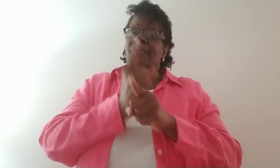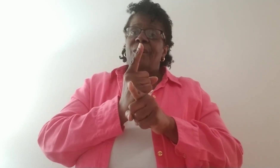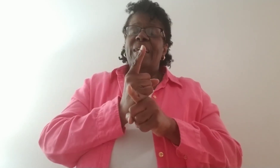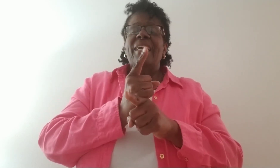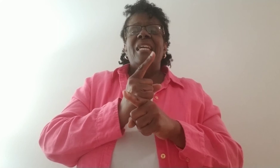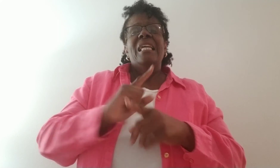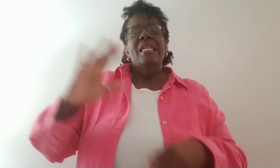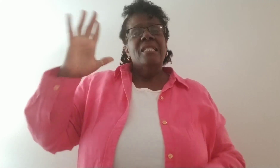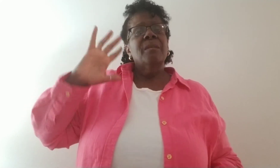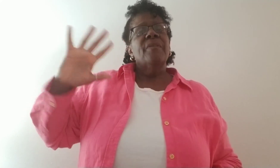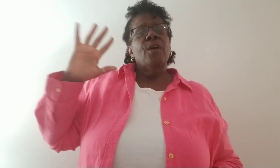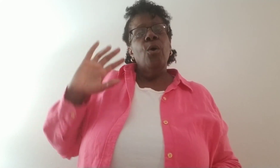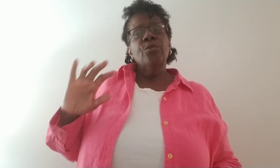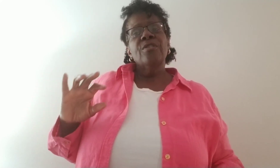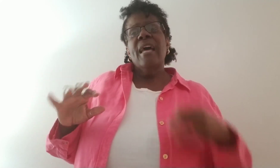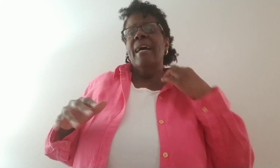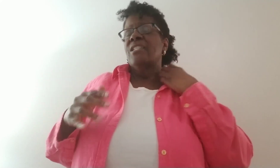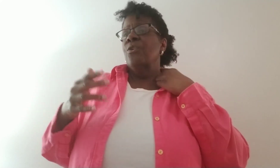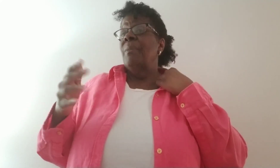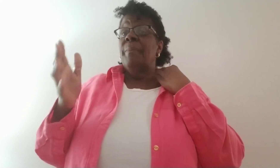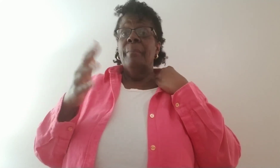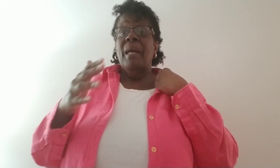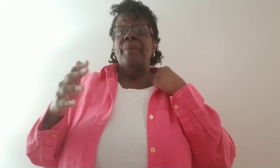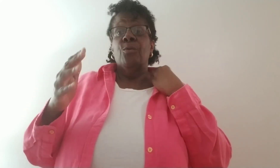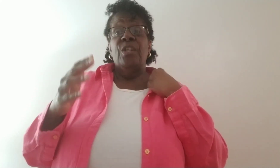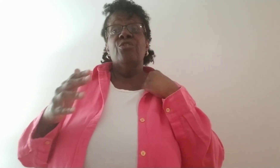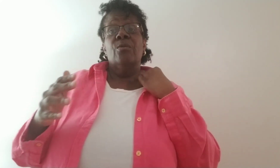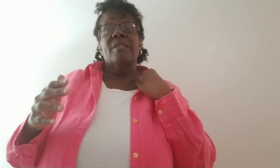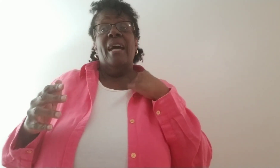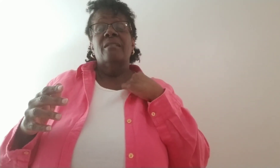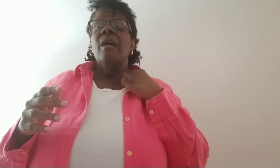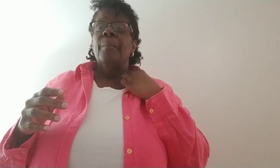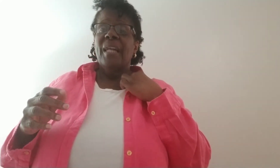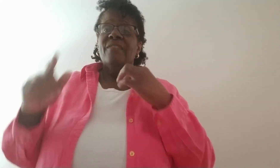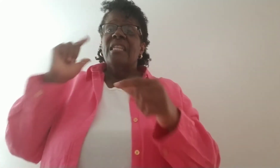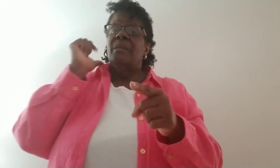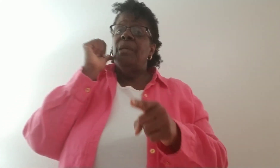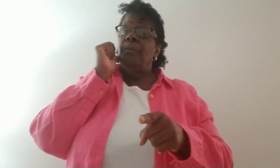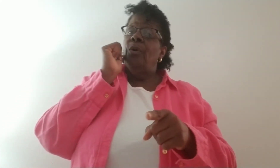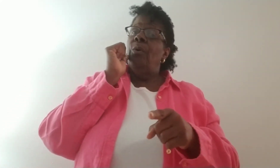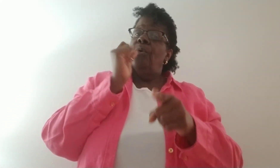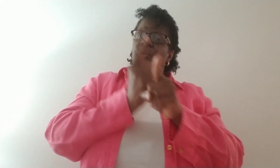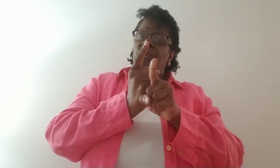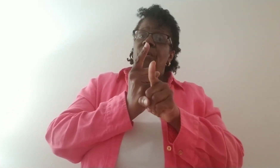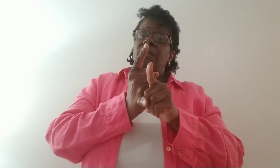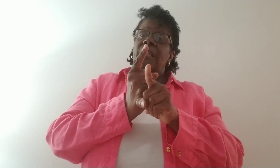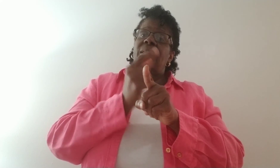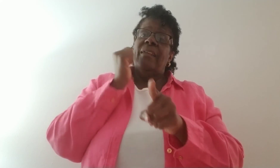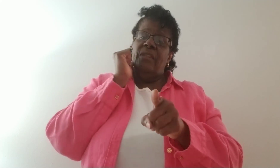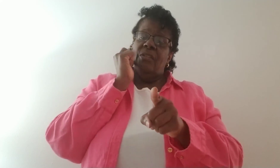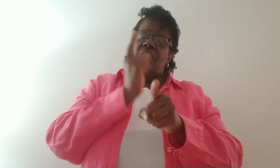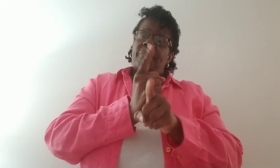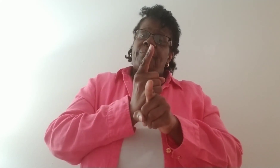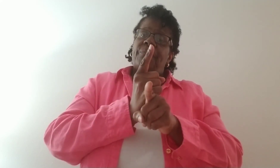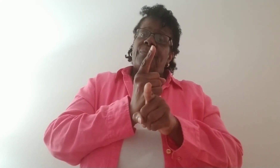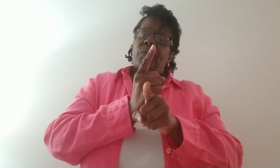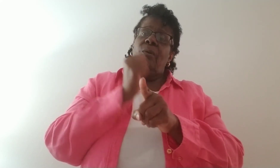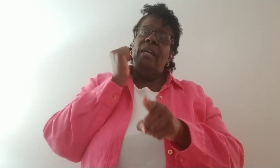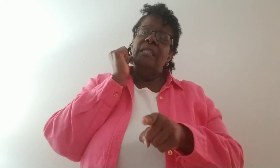okay, some of the older signs, or maybe it might be a regional sign, but I've seen people go girl like this. Okay, this is a